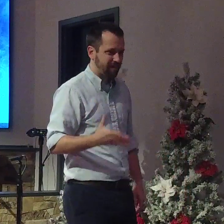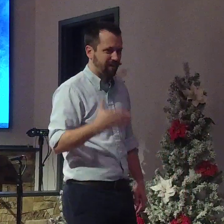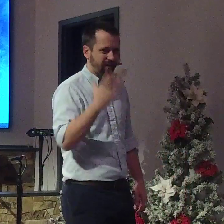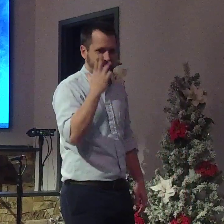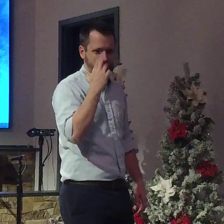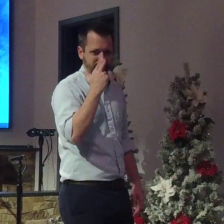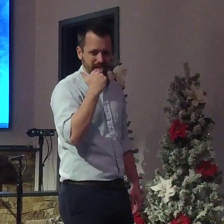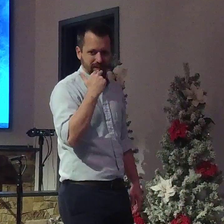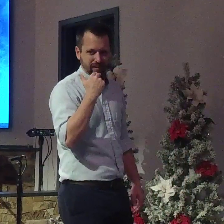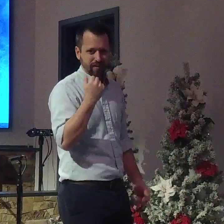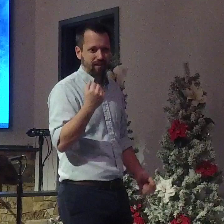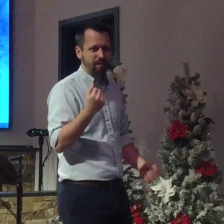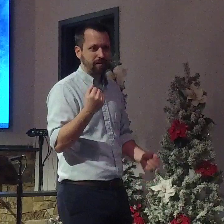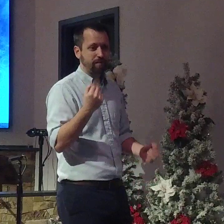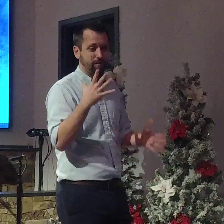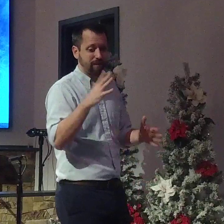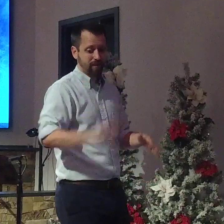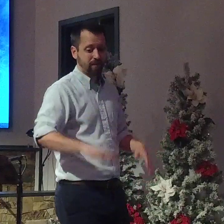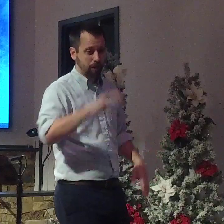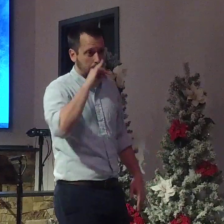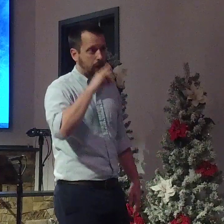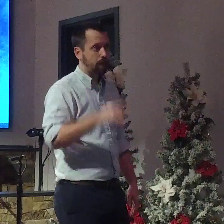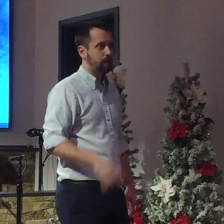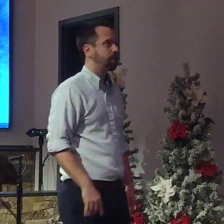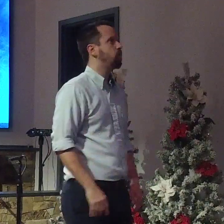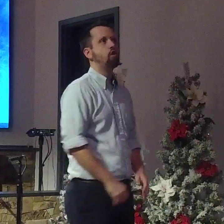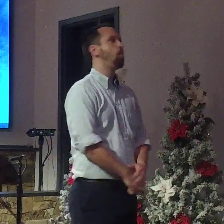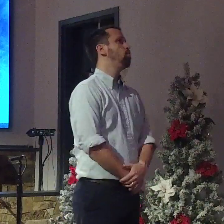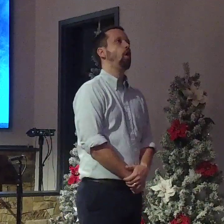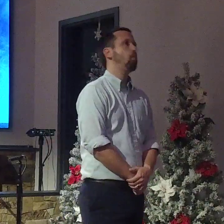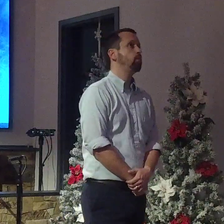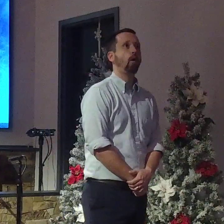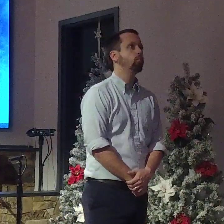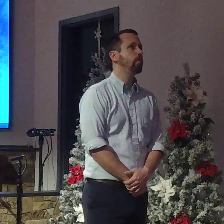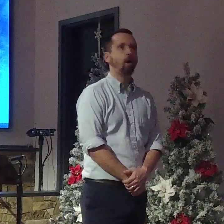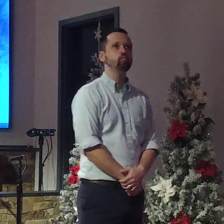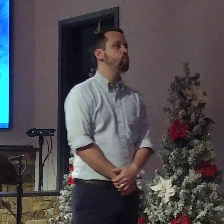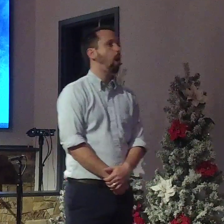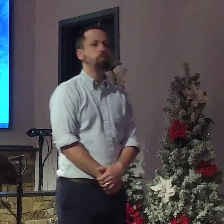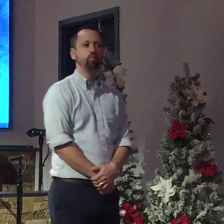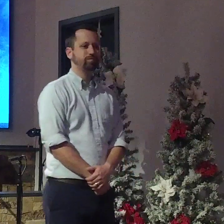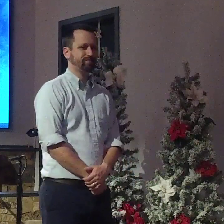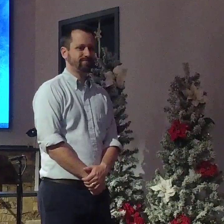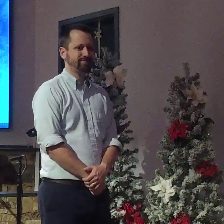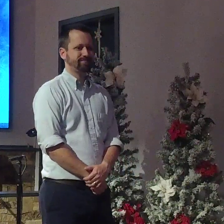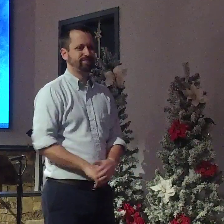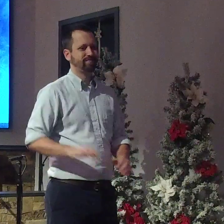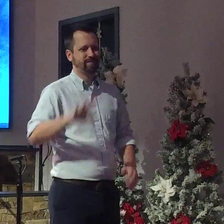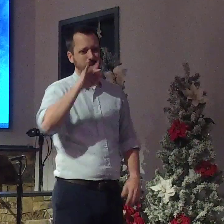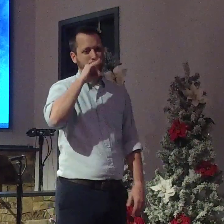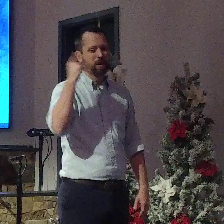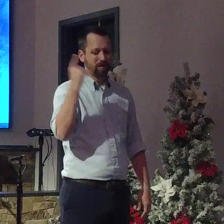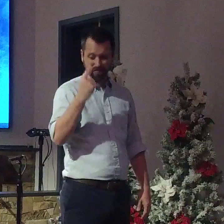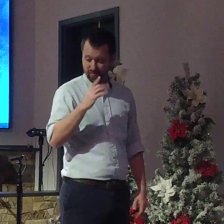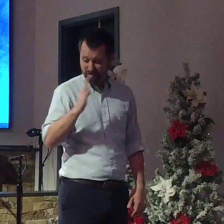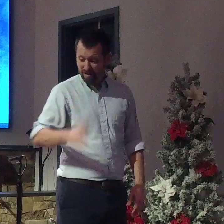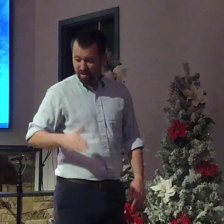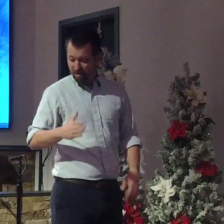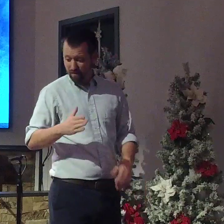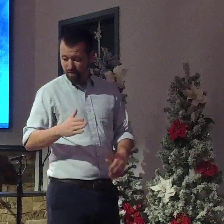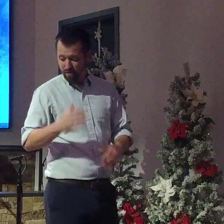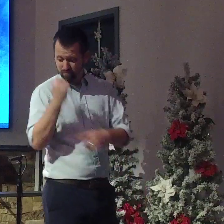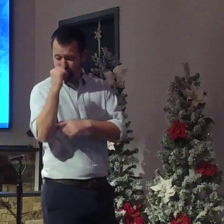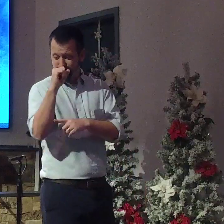Ten Commandments. And they were to follow the letter of the law. And of course, we know that no one is able